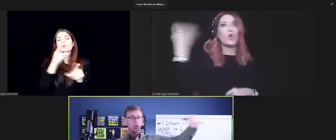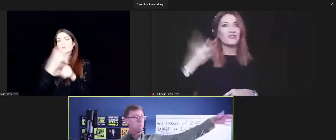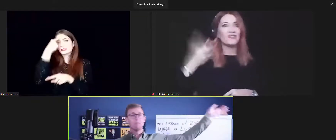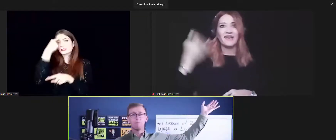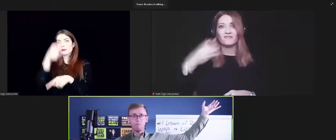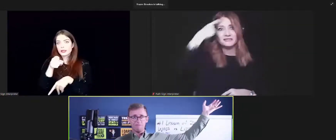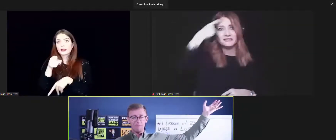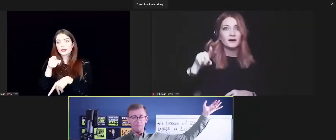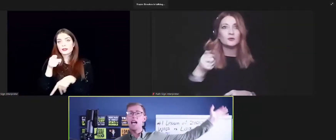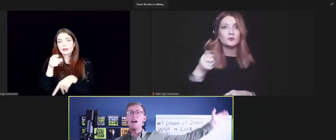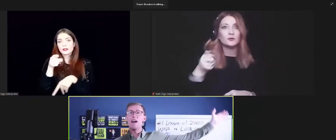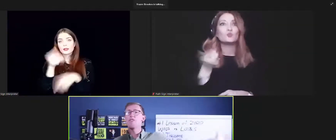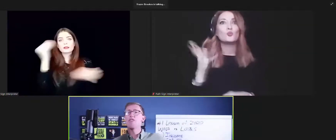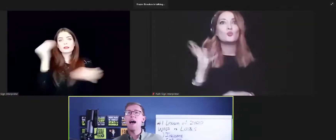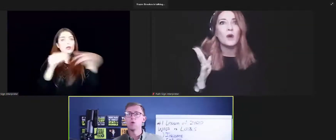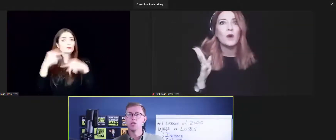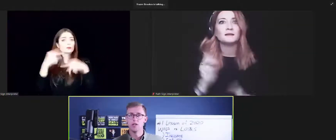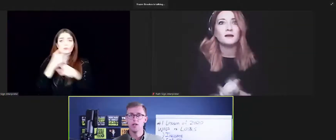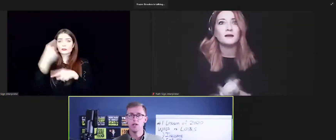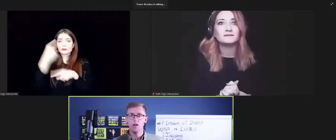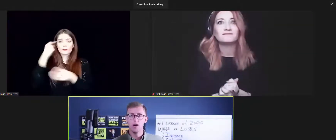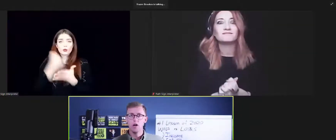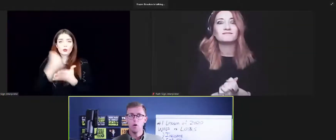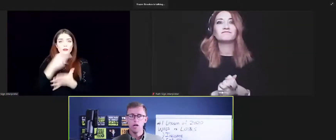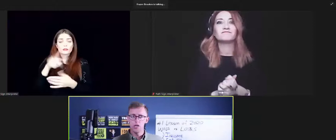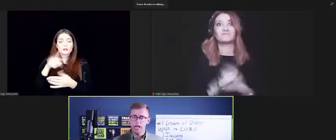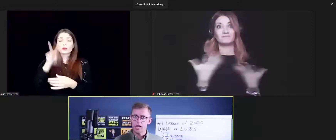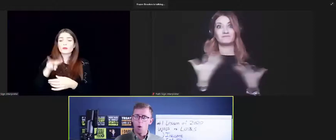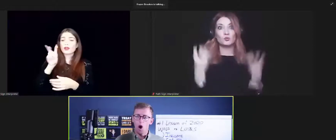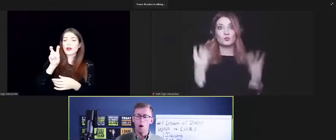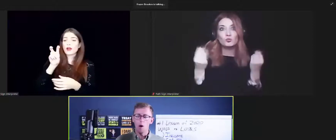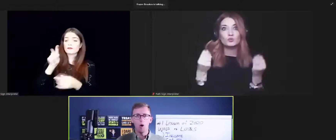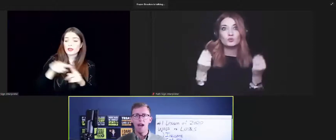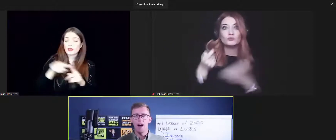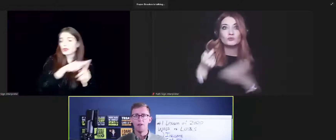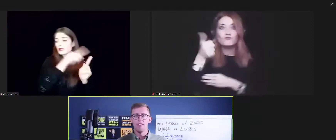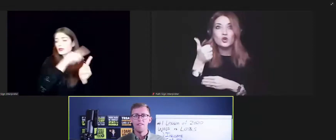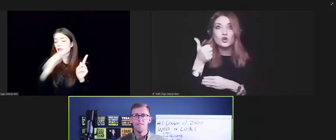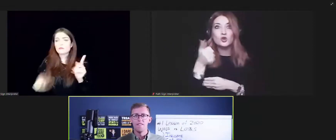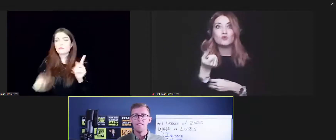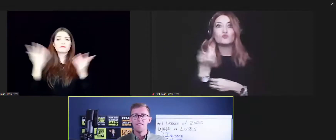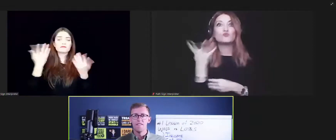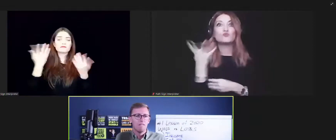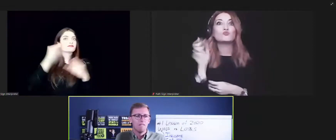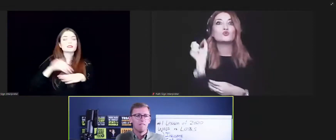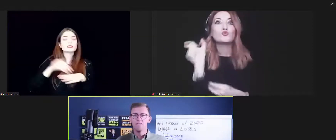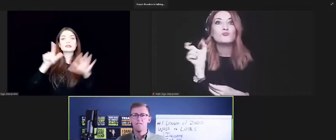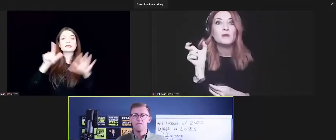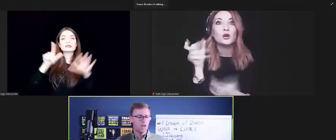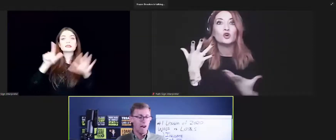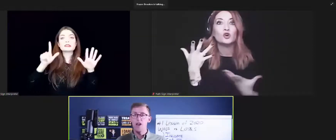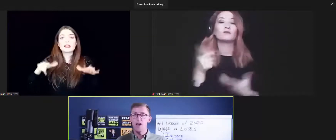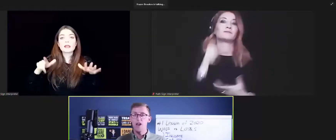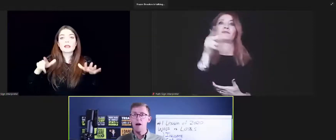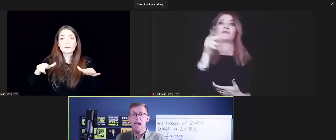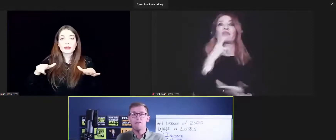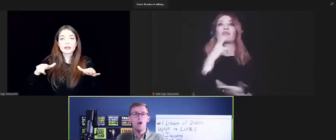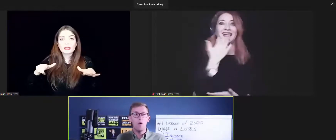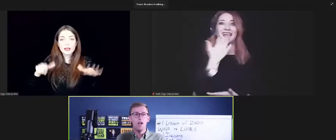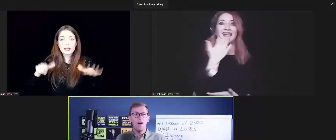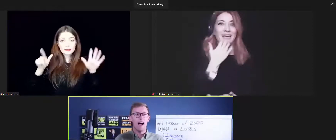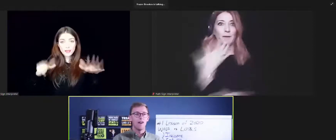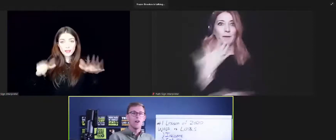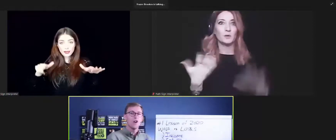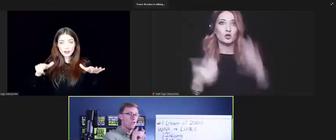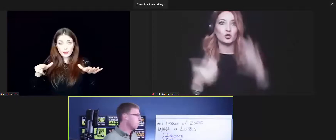was 7,000. Well, is it going to go up or down? You have to know. You have to know where you're